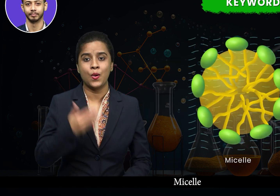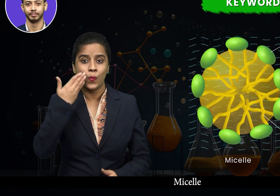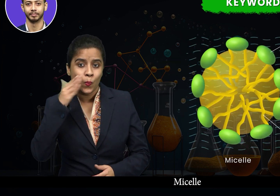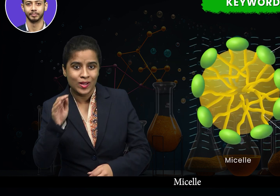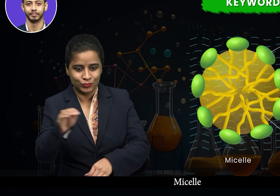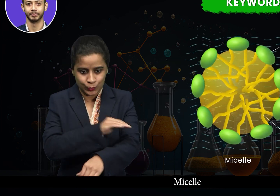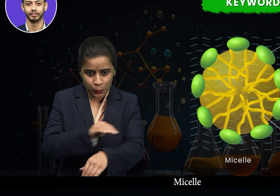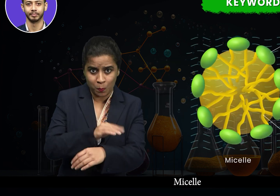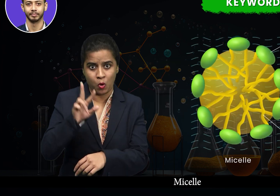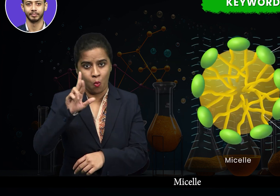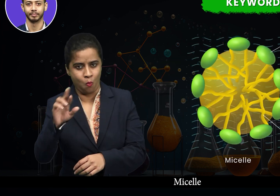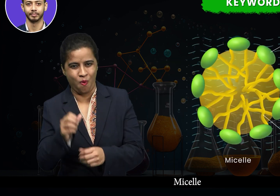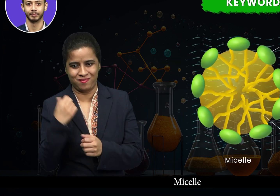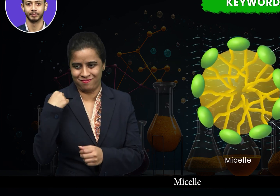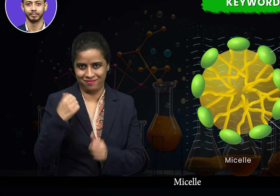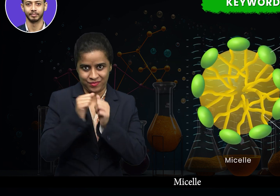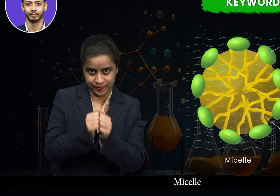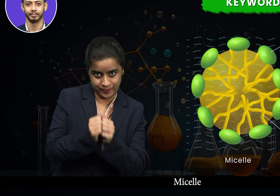mucilla.